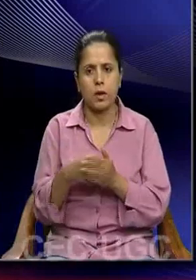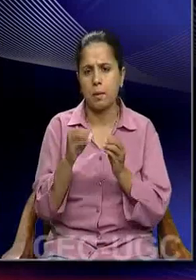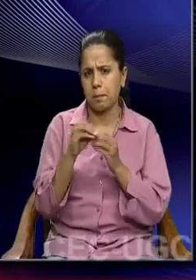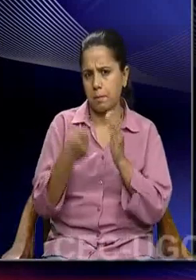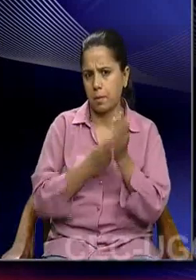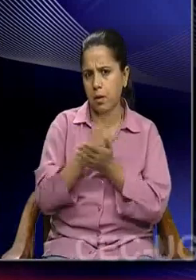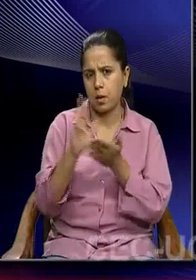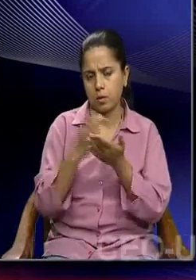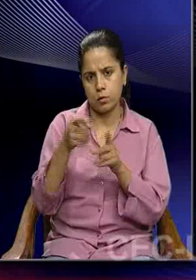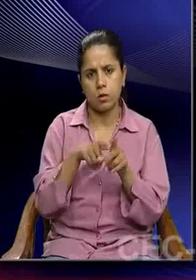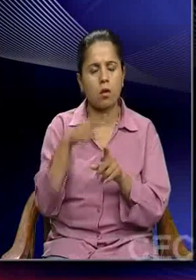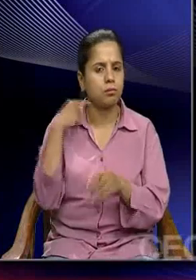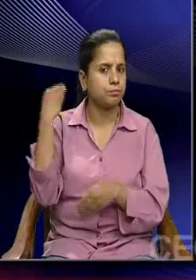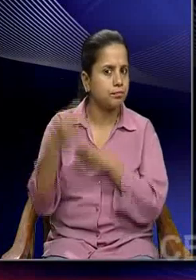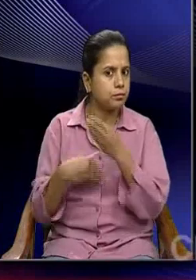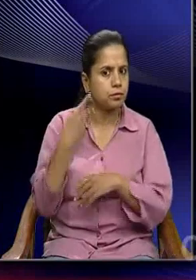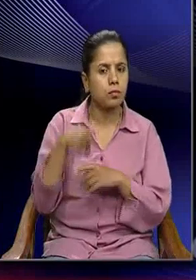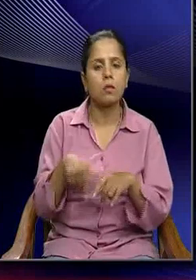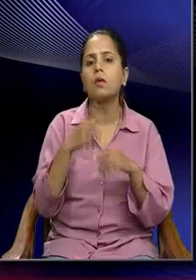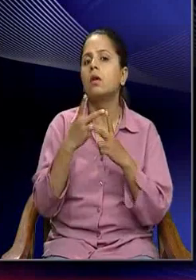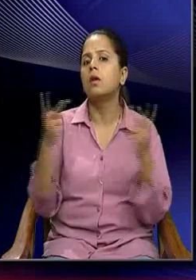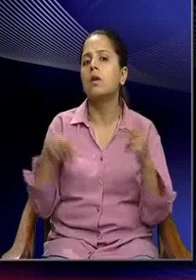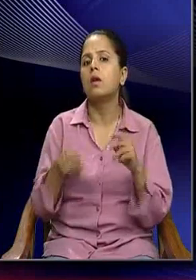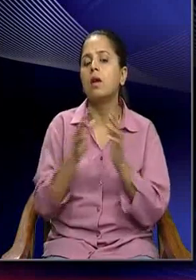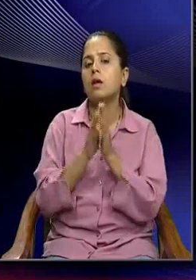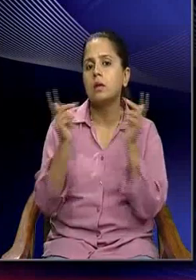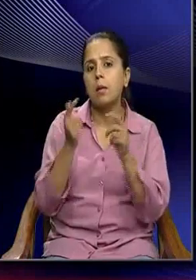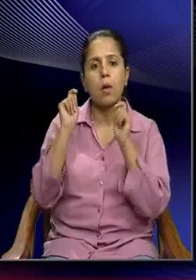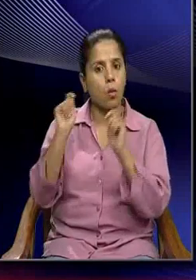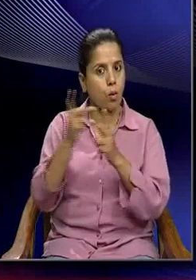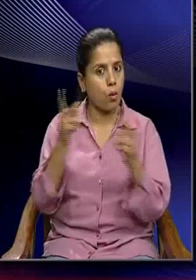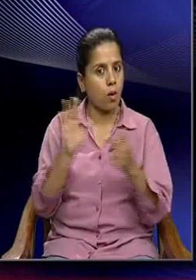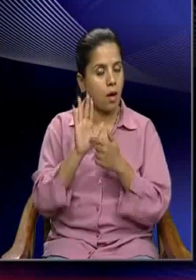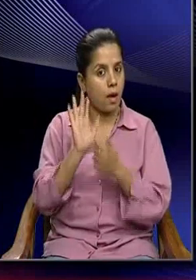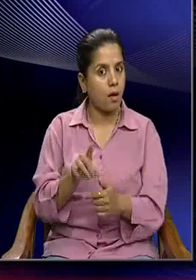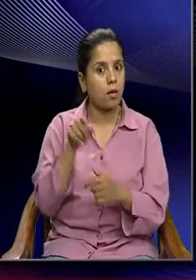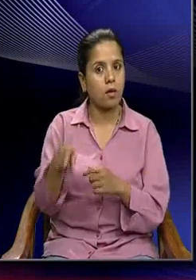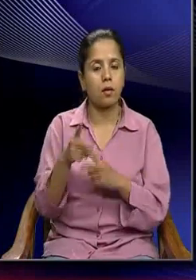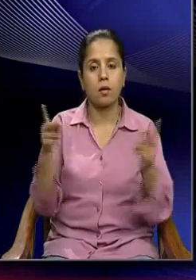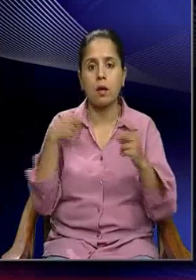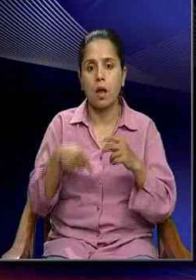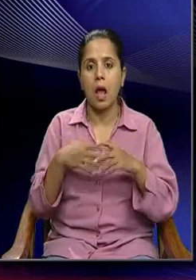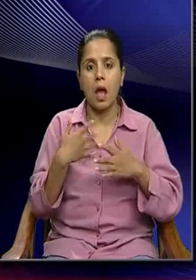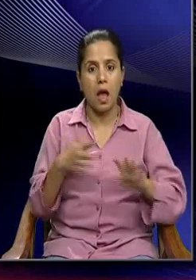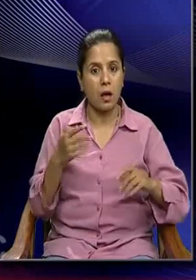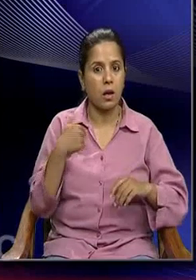Brahmacharya traditionally refers to celibacy and the conservation of sexual